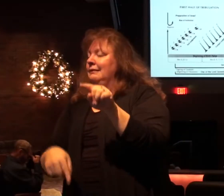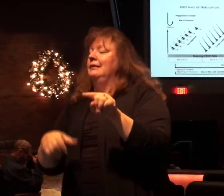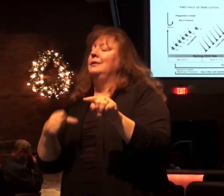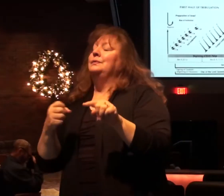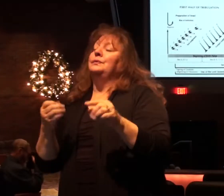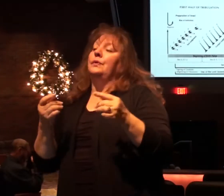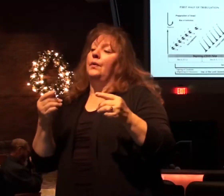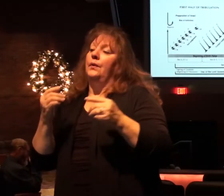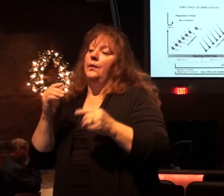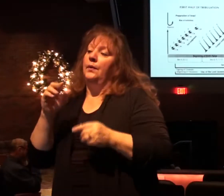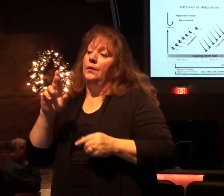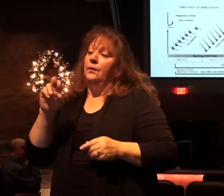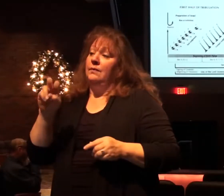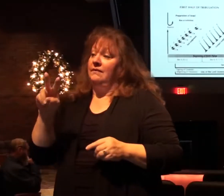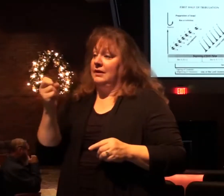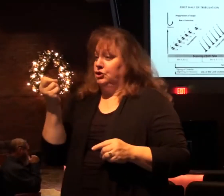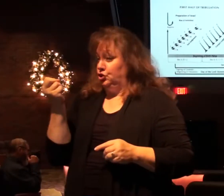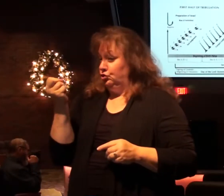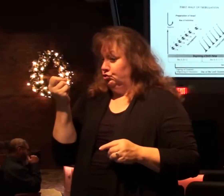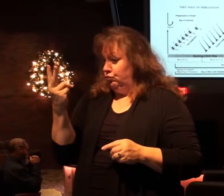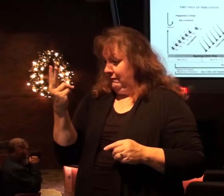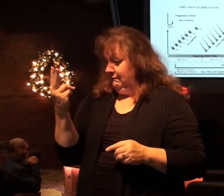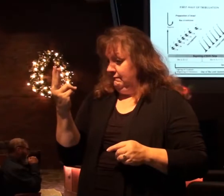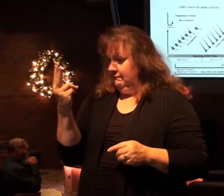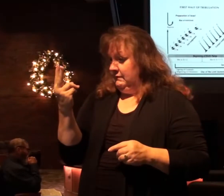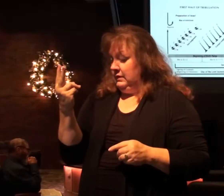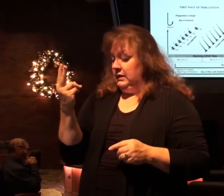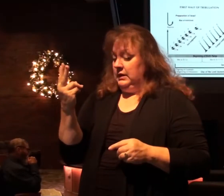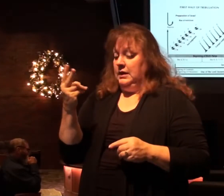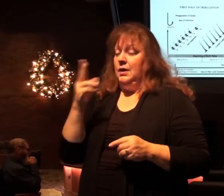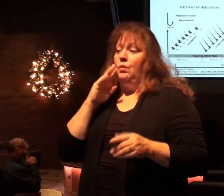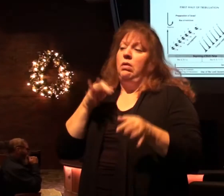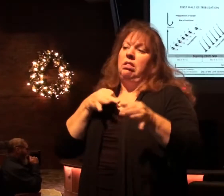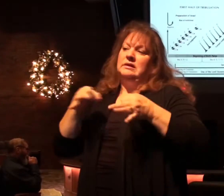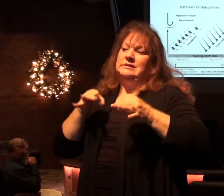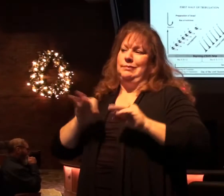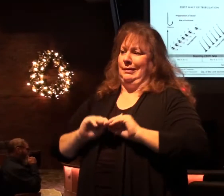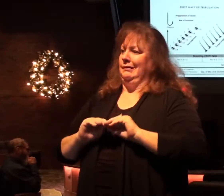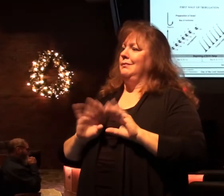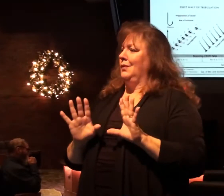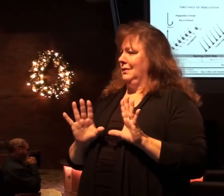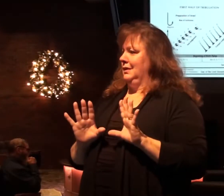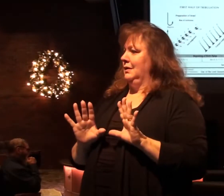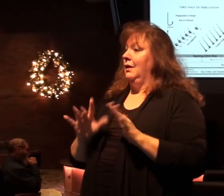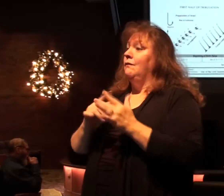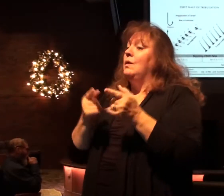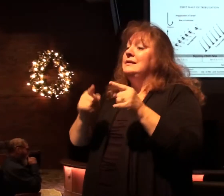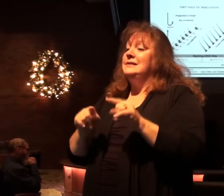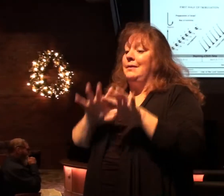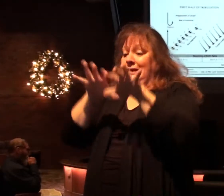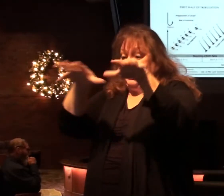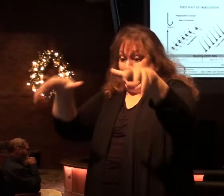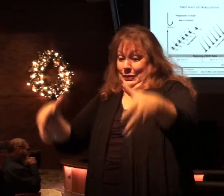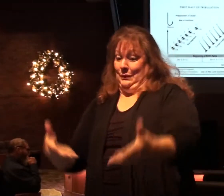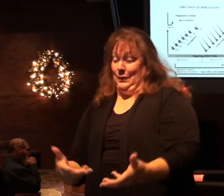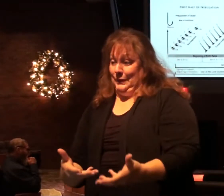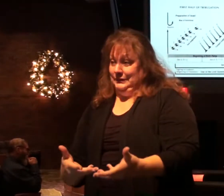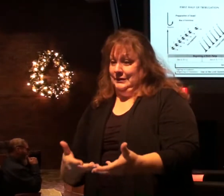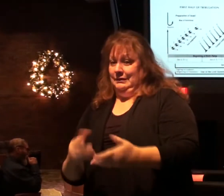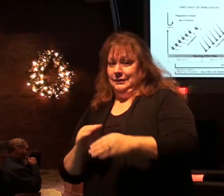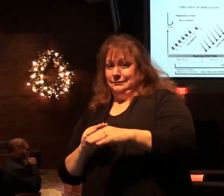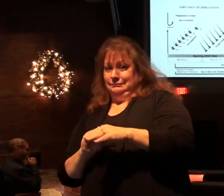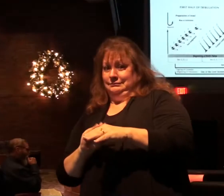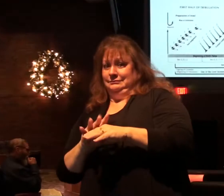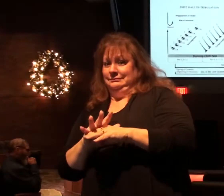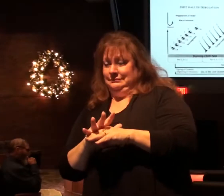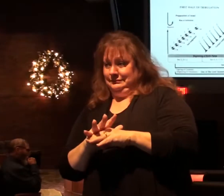So what we'll have in chapter 12 is a clarifying of what is going on in the world. And that has implications